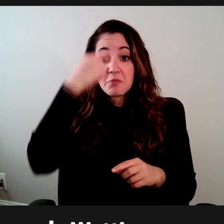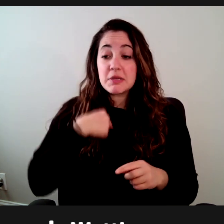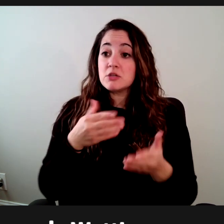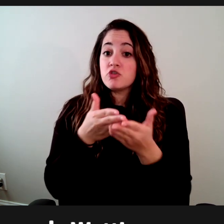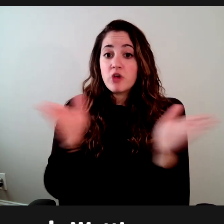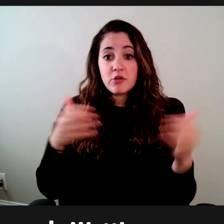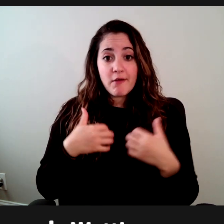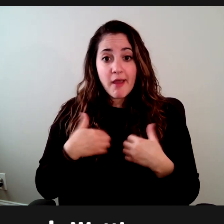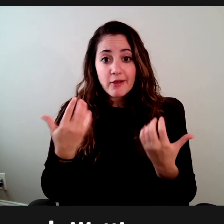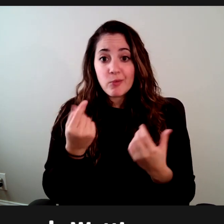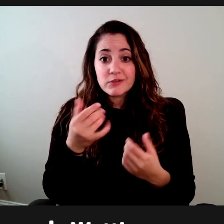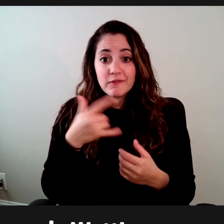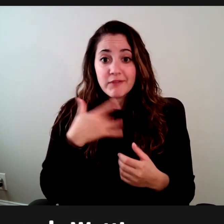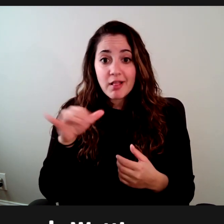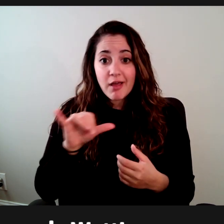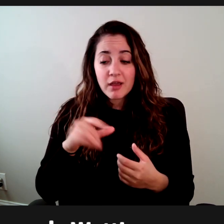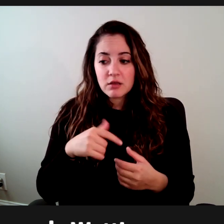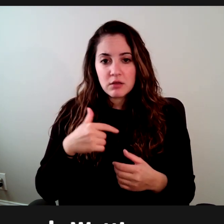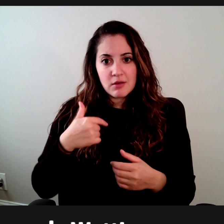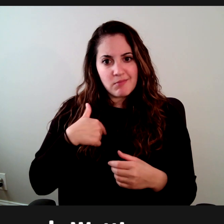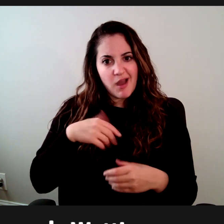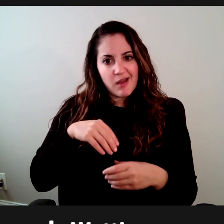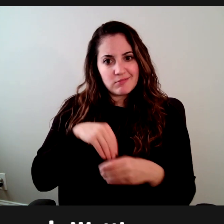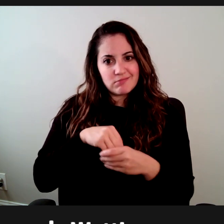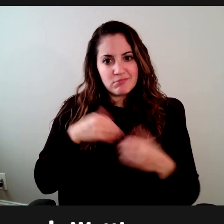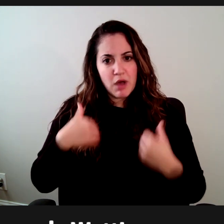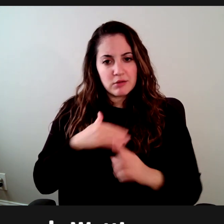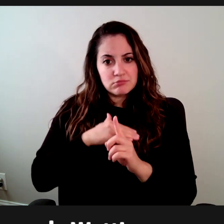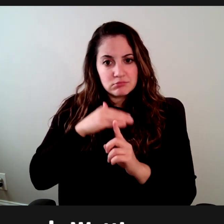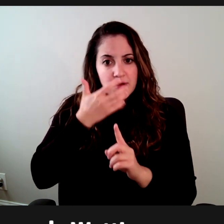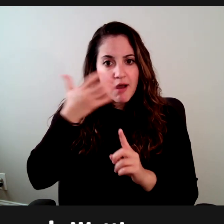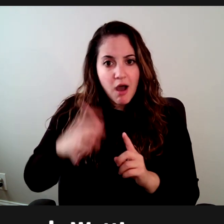what anger generally feels like for me. And a lot of times I get hot,